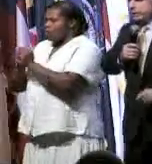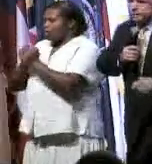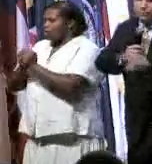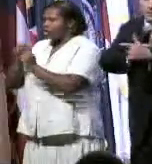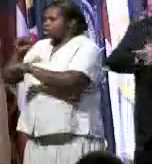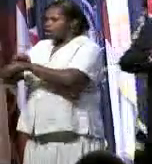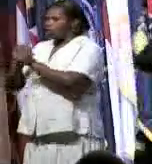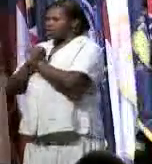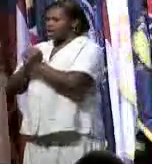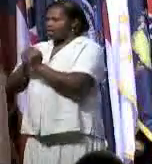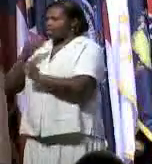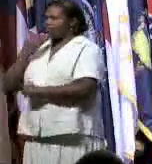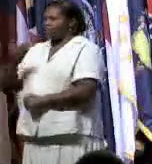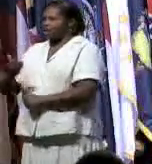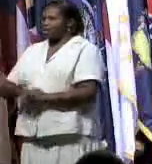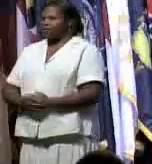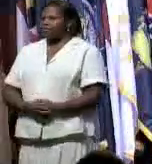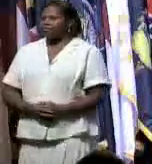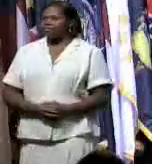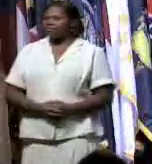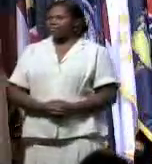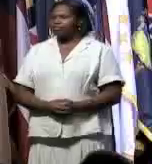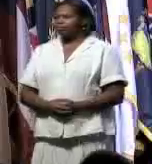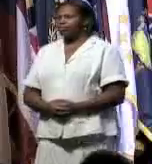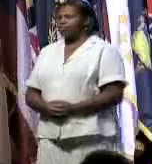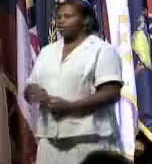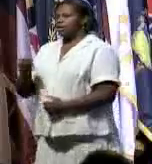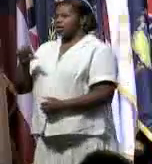work together. Thank you for your question. Yes.